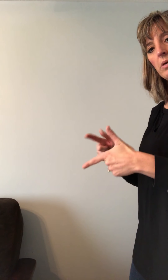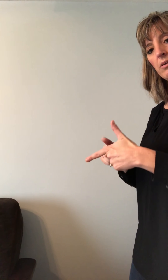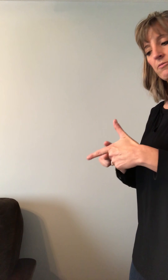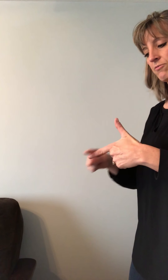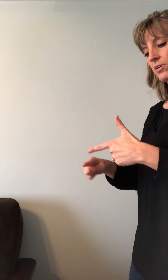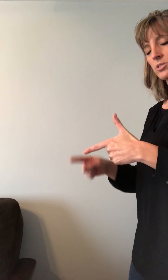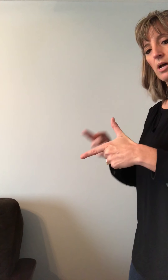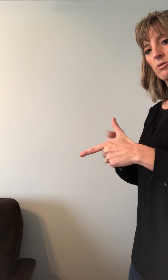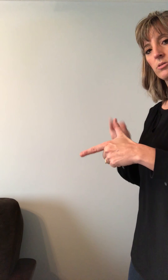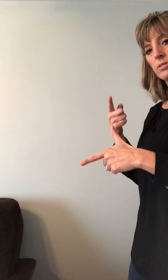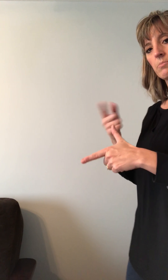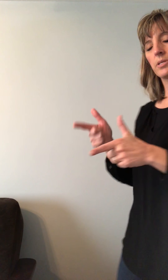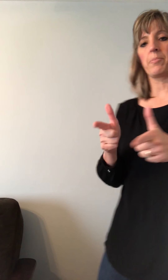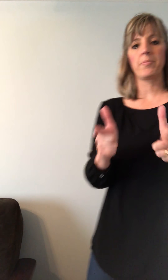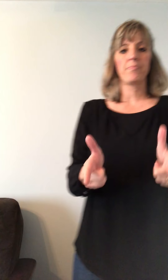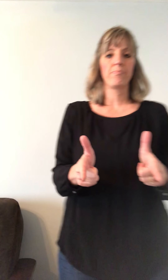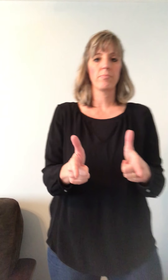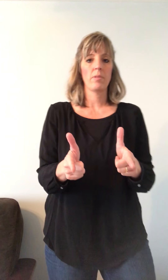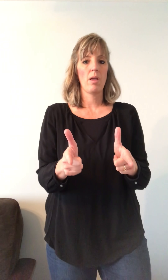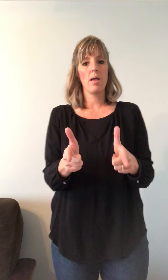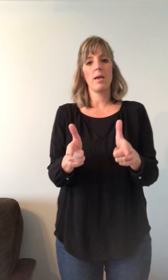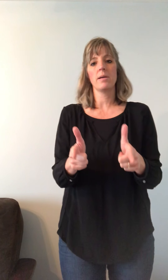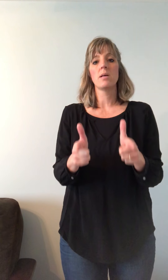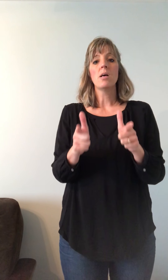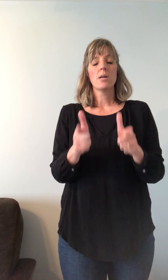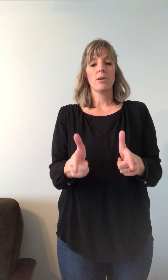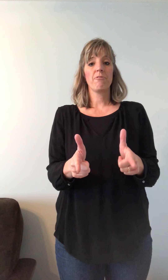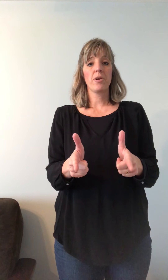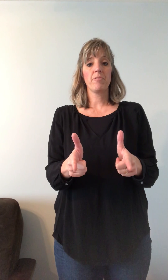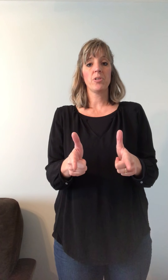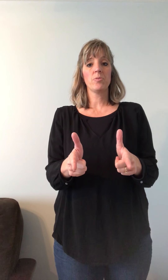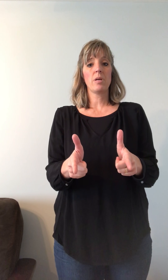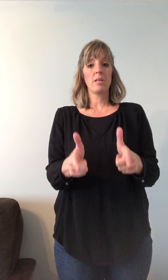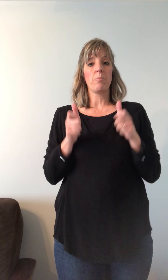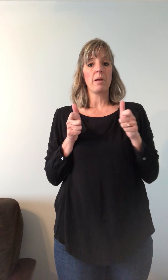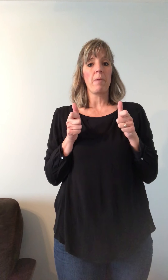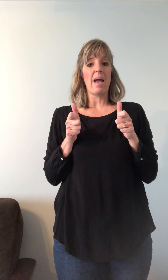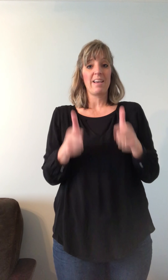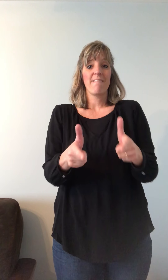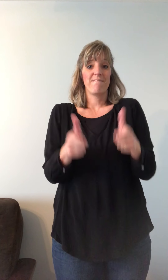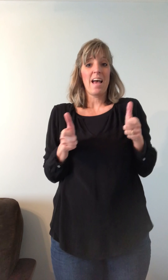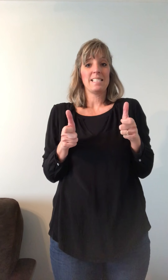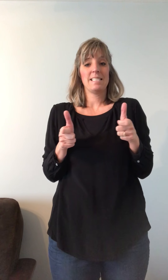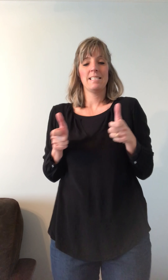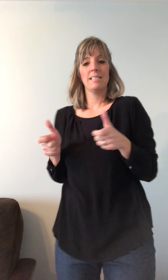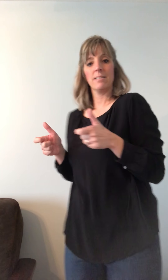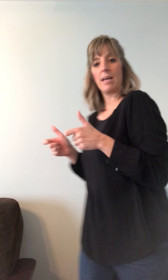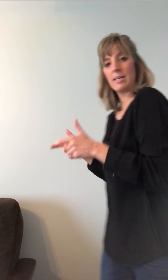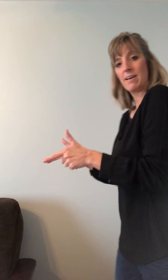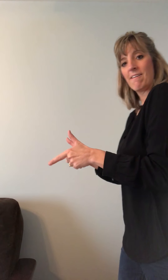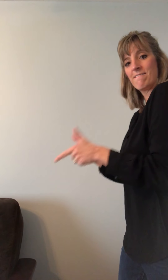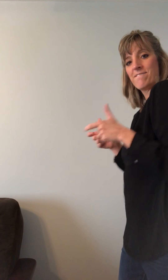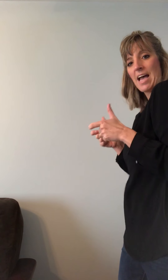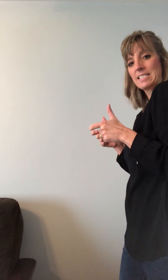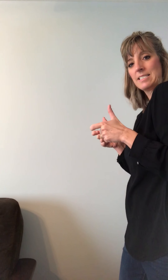make fingers out, thumbs up, and they're in front of you, and then you bring it back. Fast. Okay, fast.